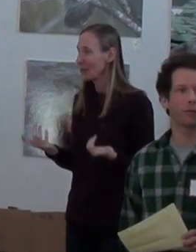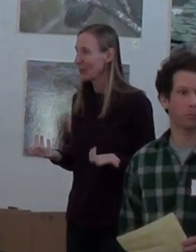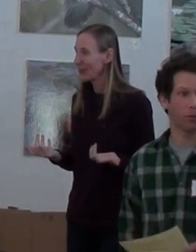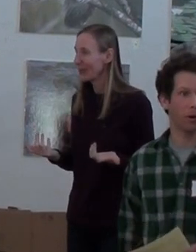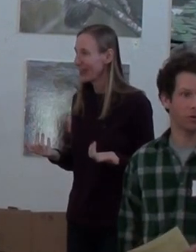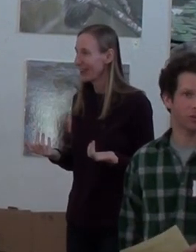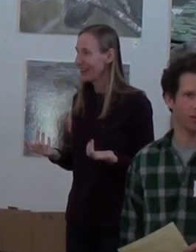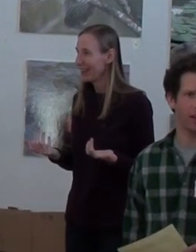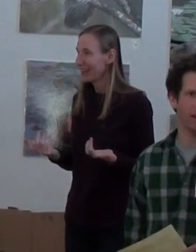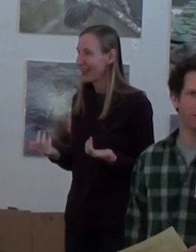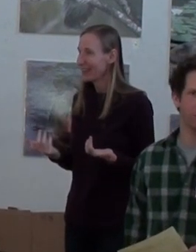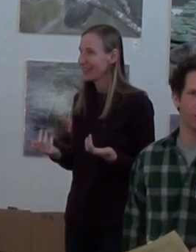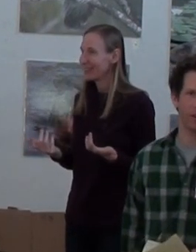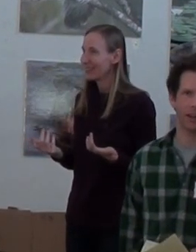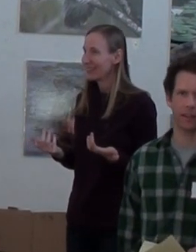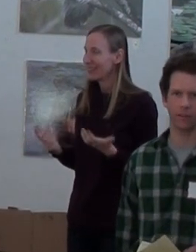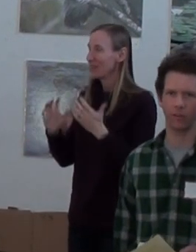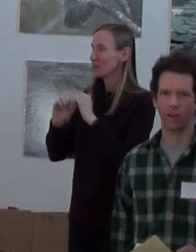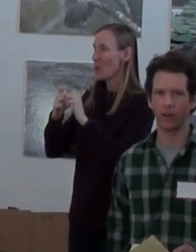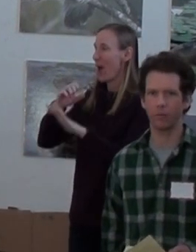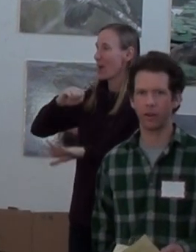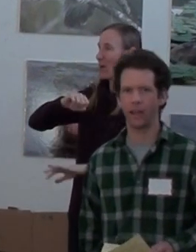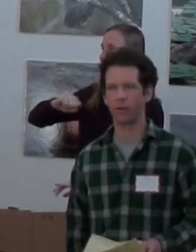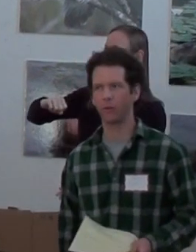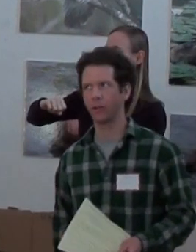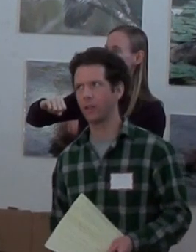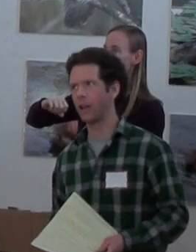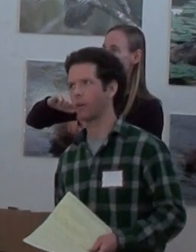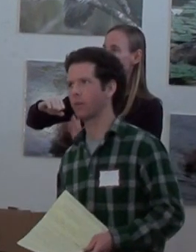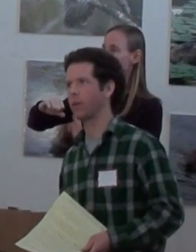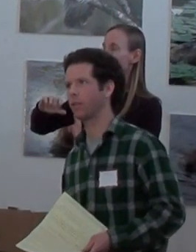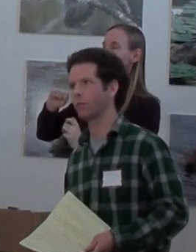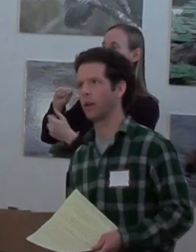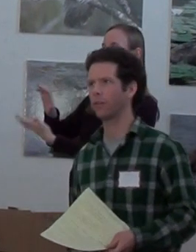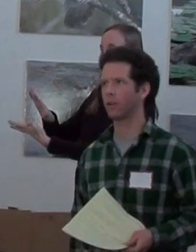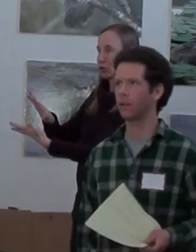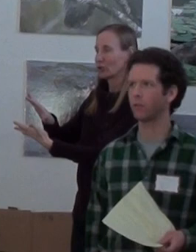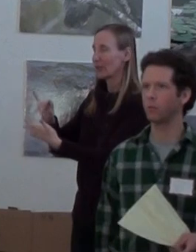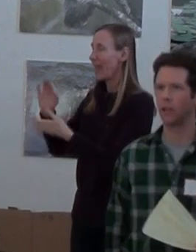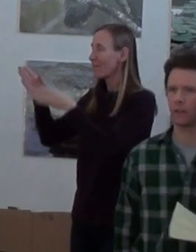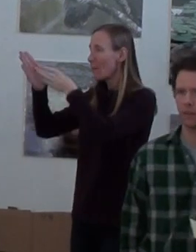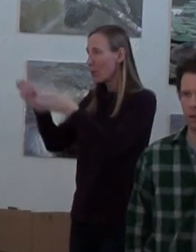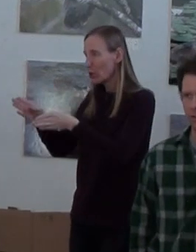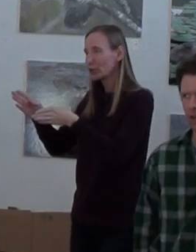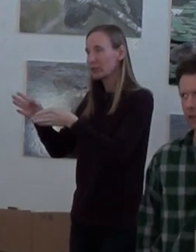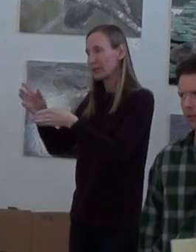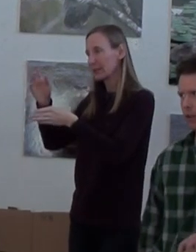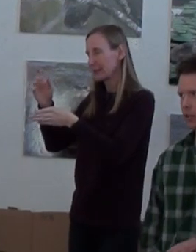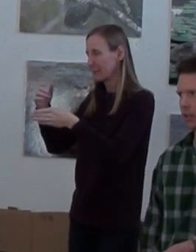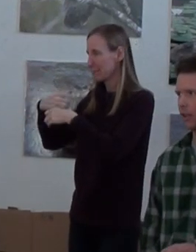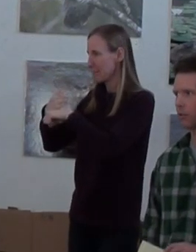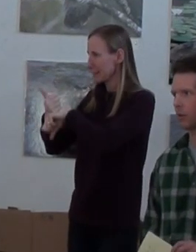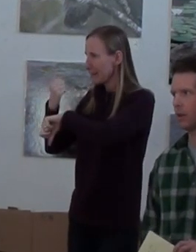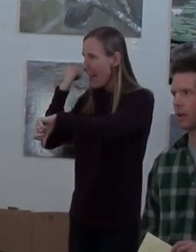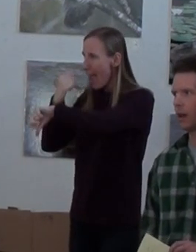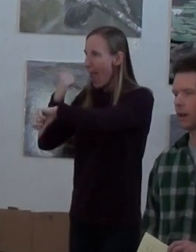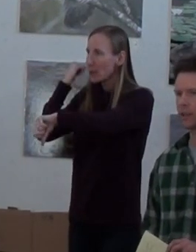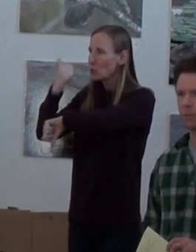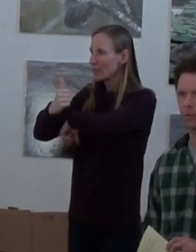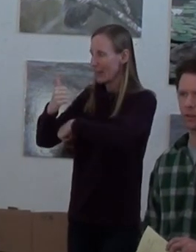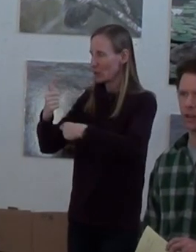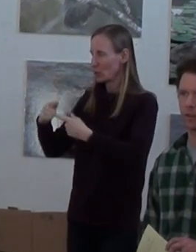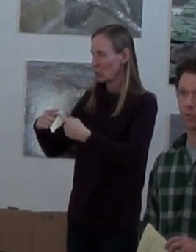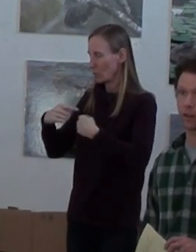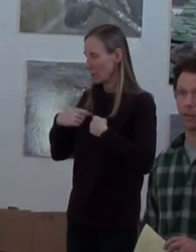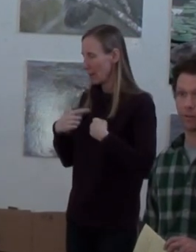how am I above reproach? Right, that's a word that I think is long gone. But how can we? If someone makes an accusation against me, I'd